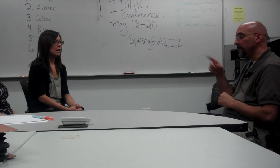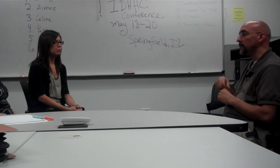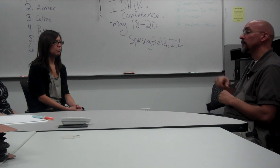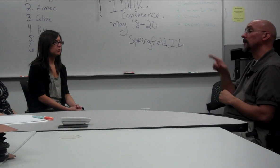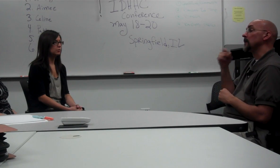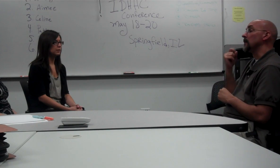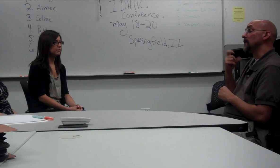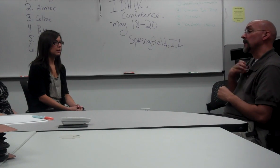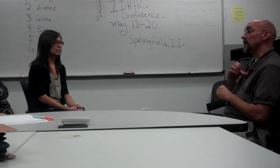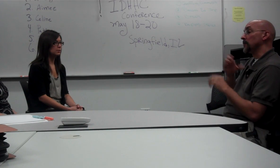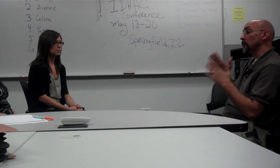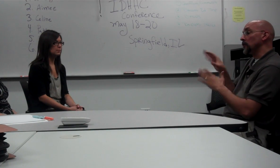I report to 11 congressmen.